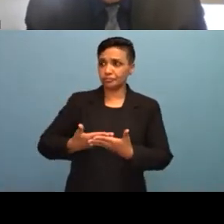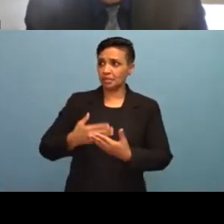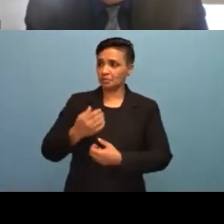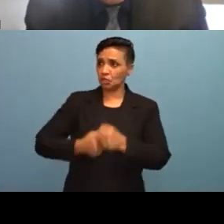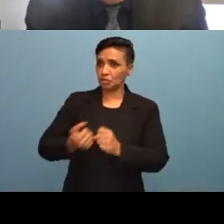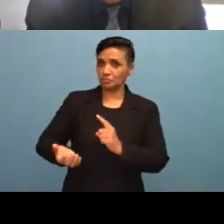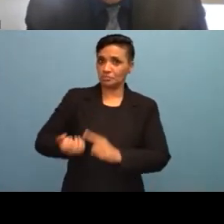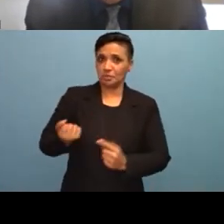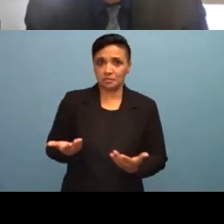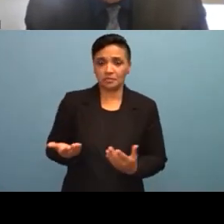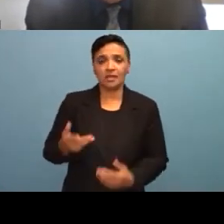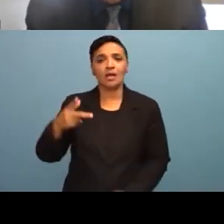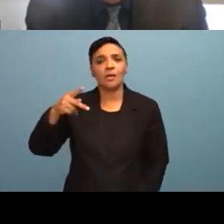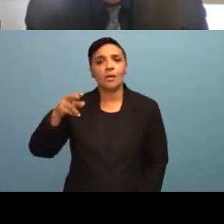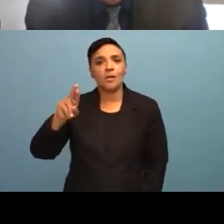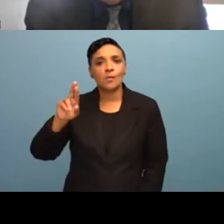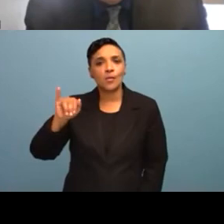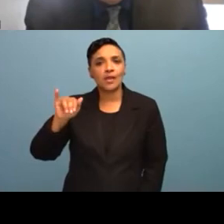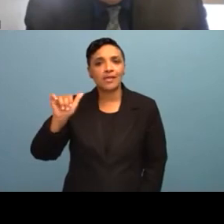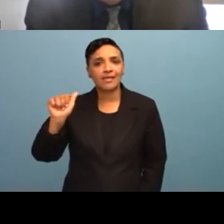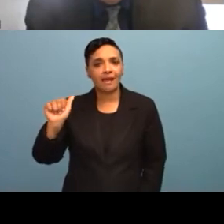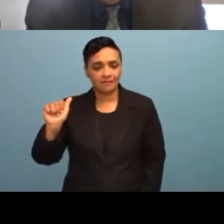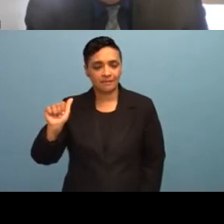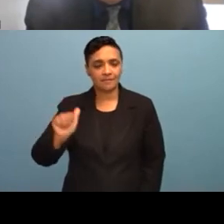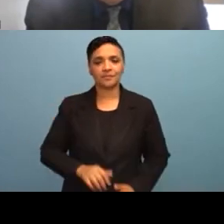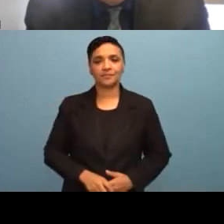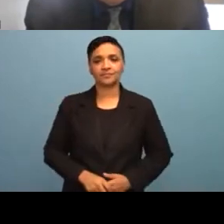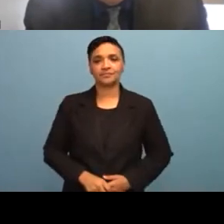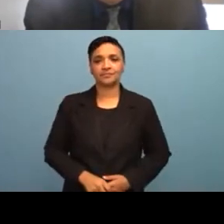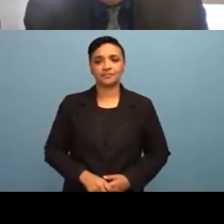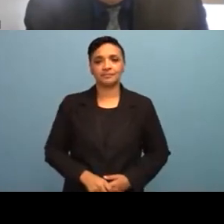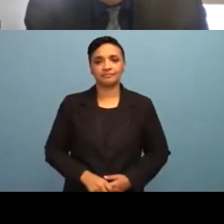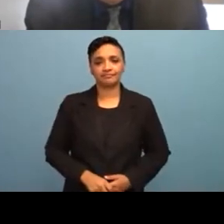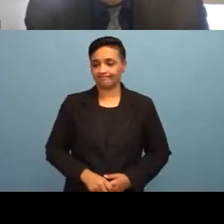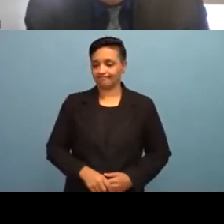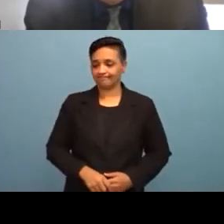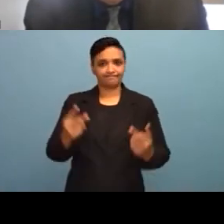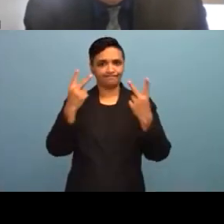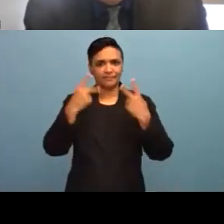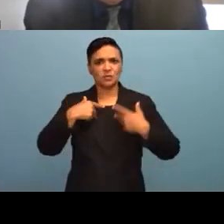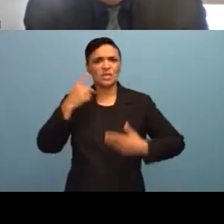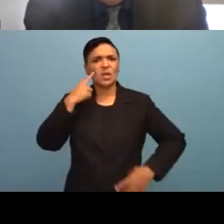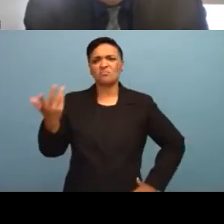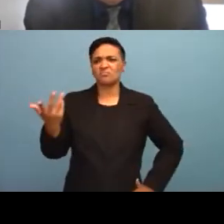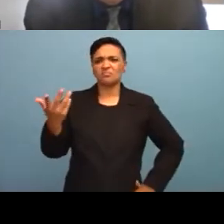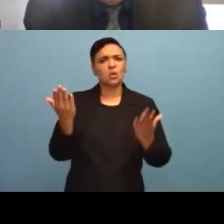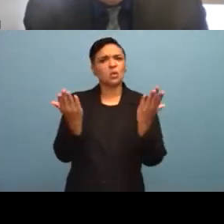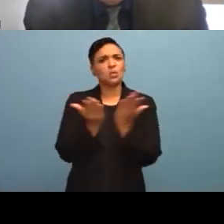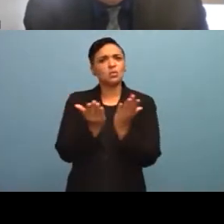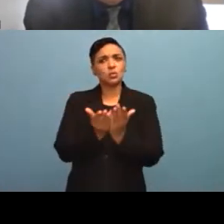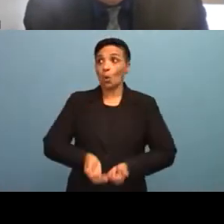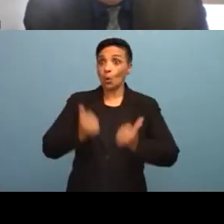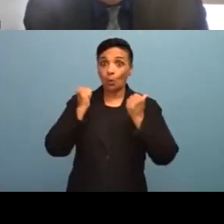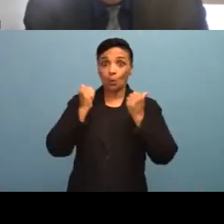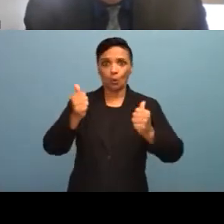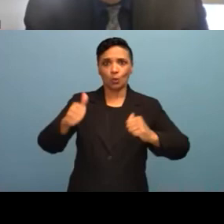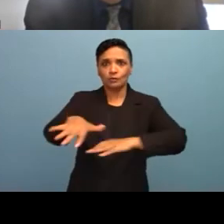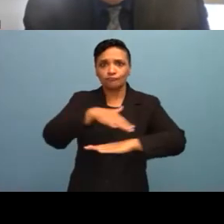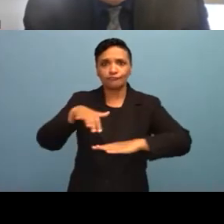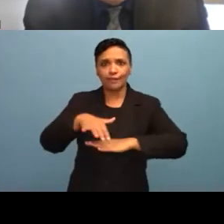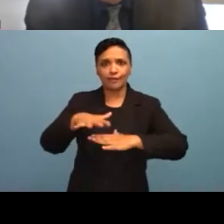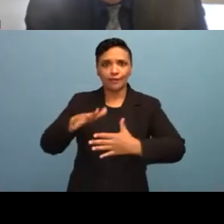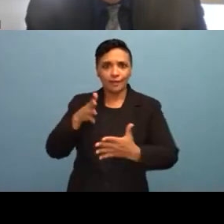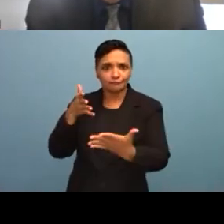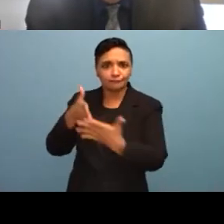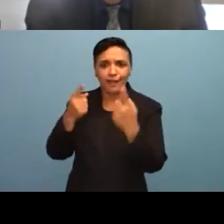very briefly, if our viewer needed any more encouragement about why schools are such a good place for these interventions,